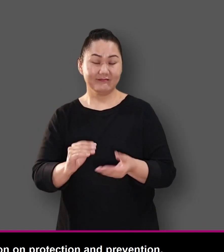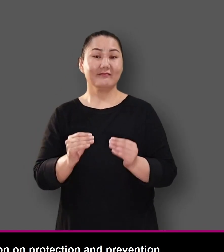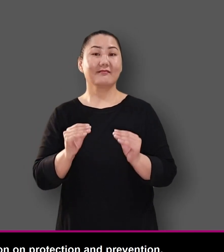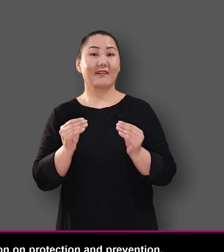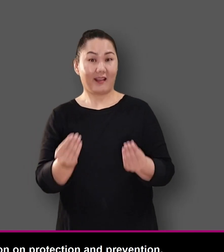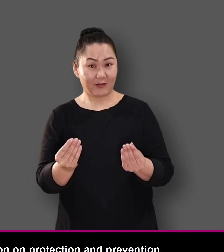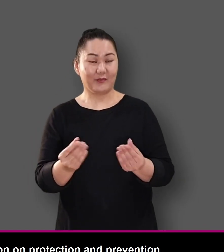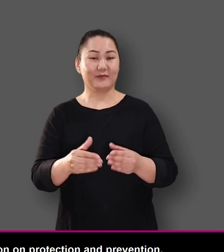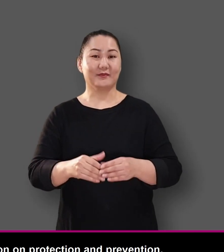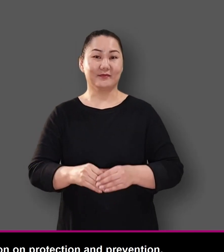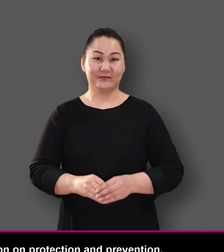prevention.